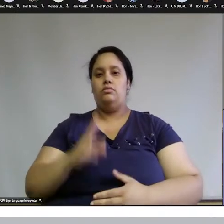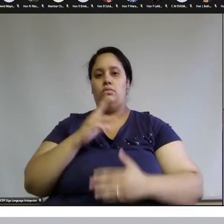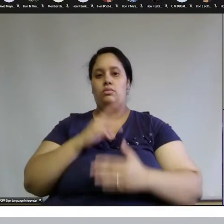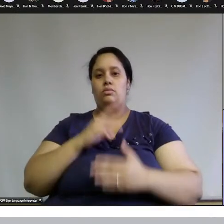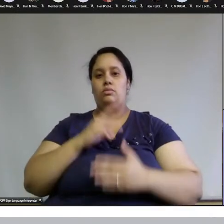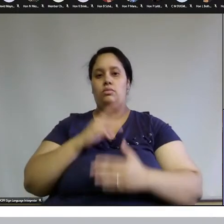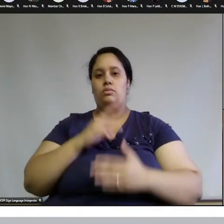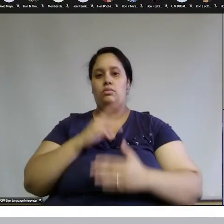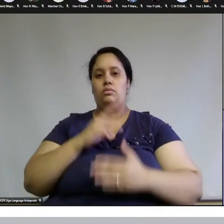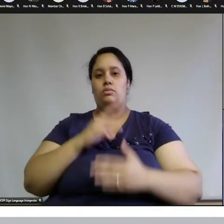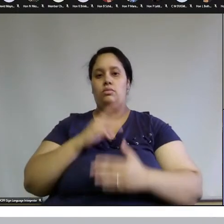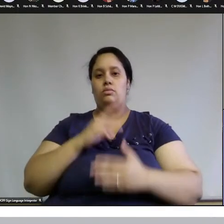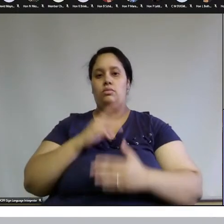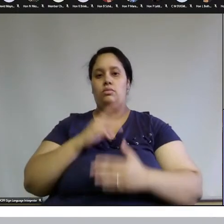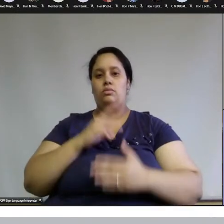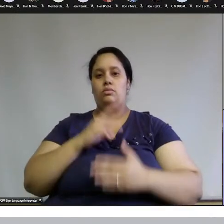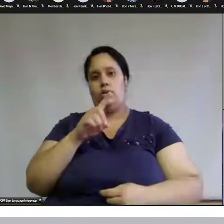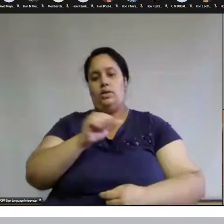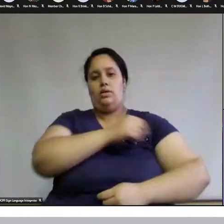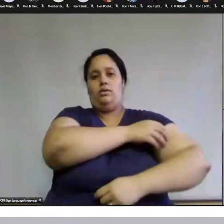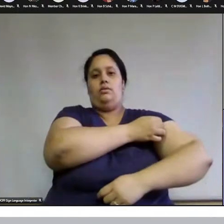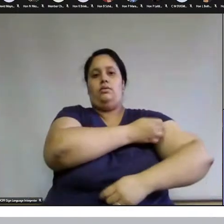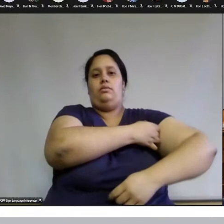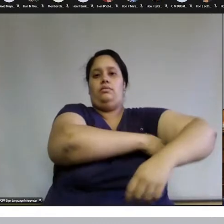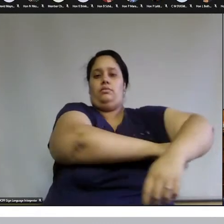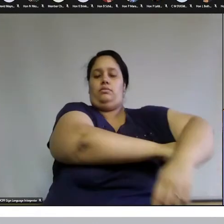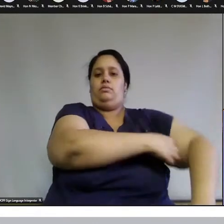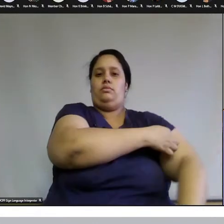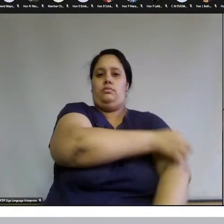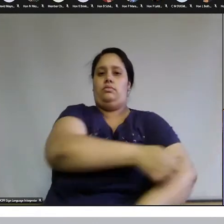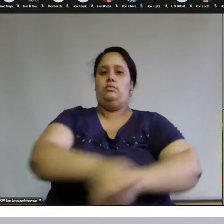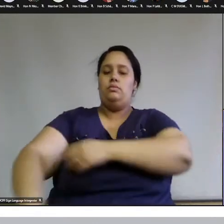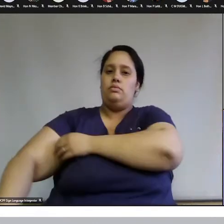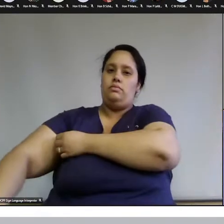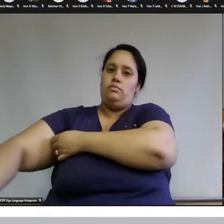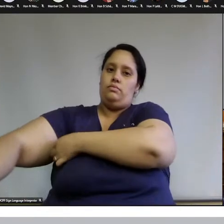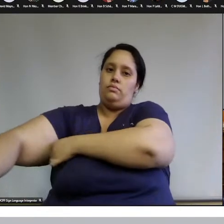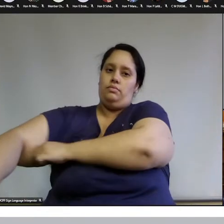now recognize the Democratic Alliance.